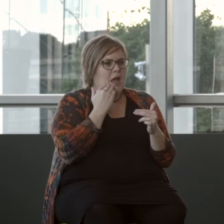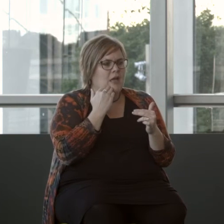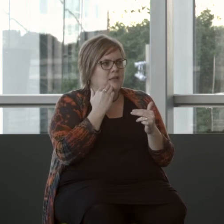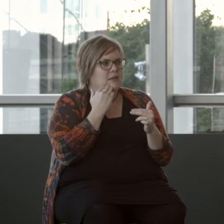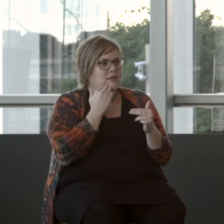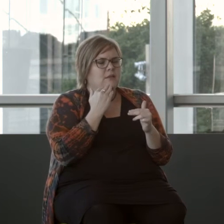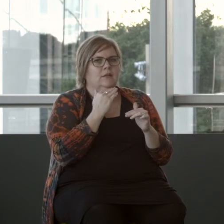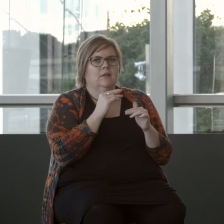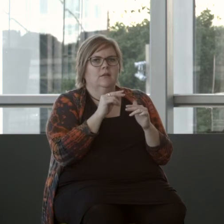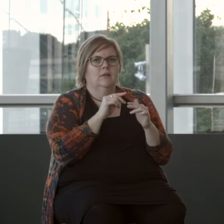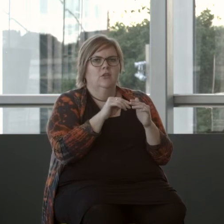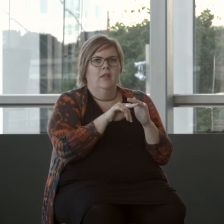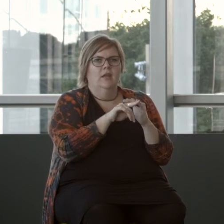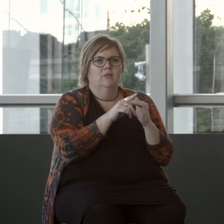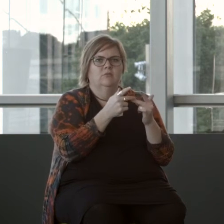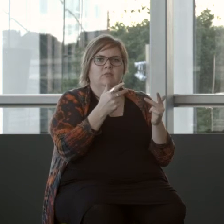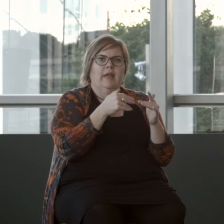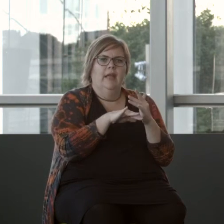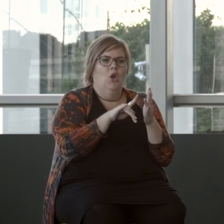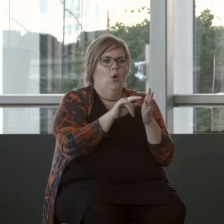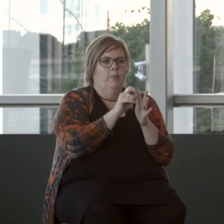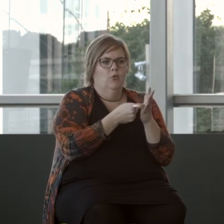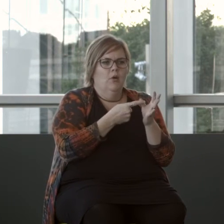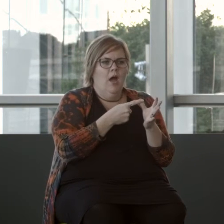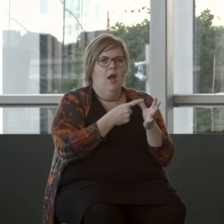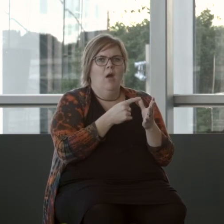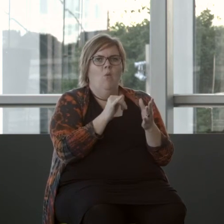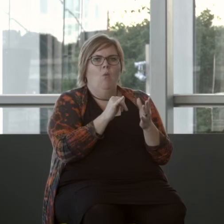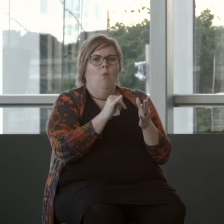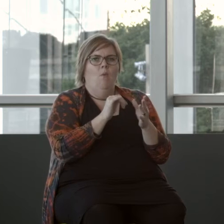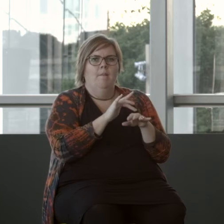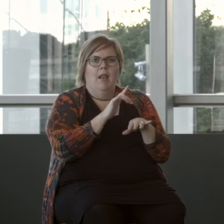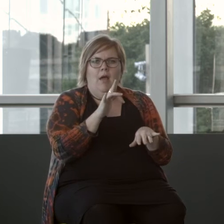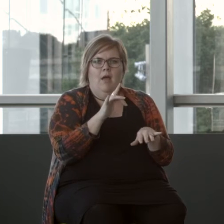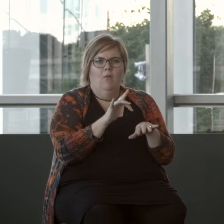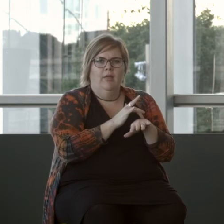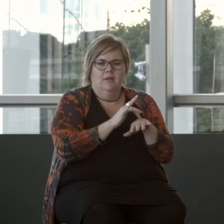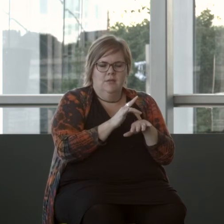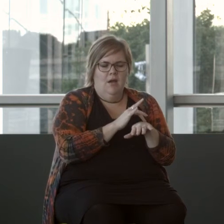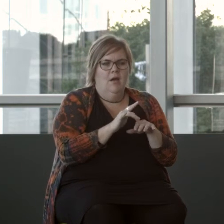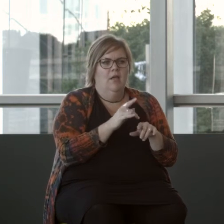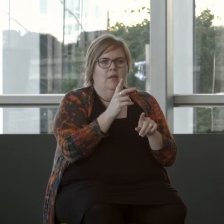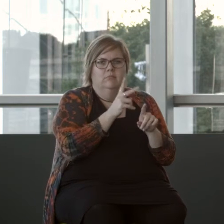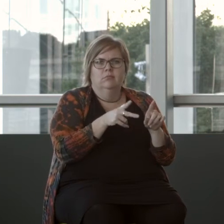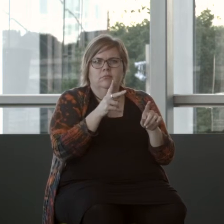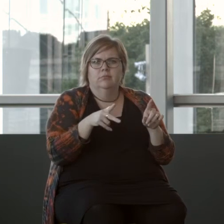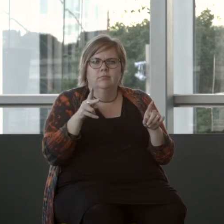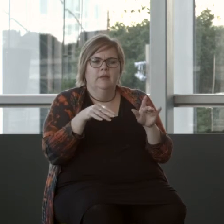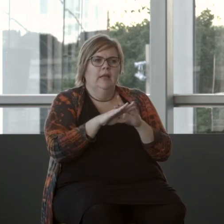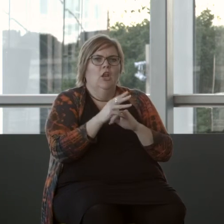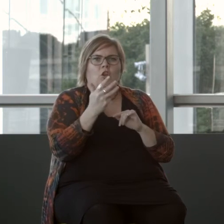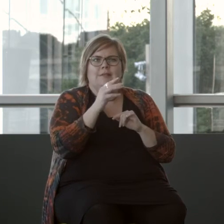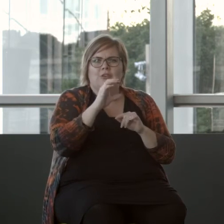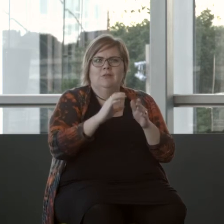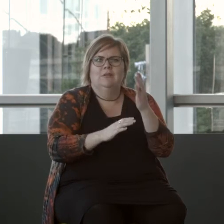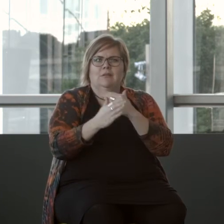Enlightenment opera and ballet and literature that over time has been repeated. It's not only been performed back in the 19th century,